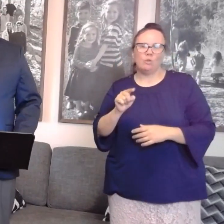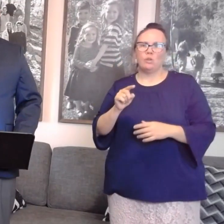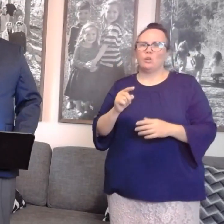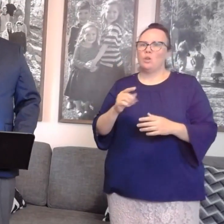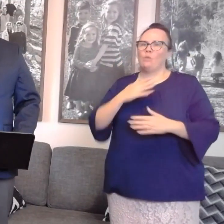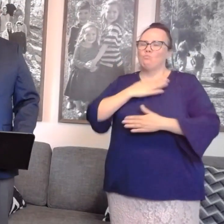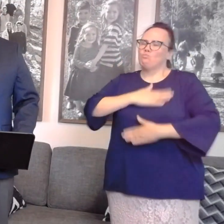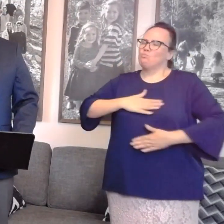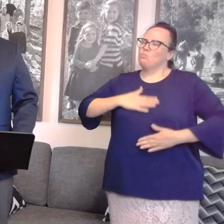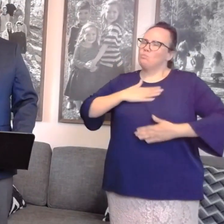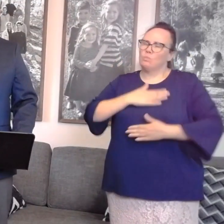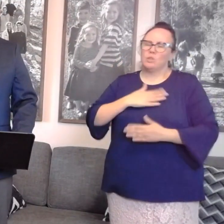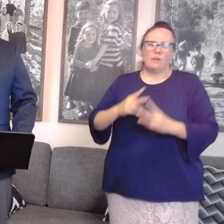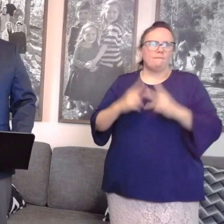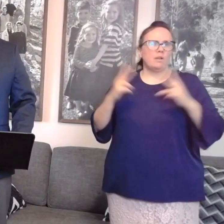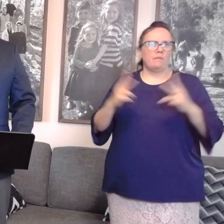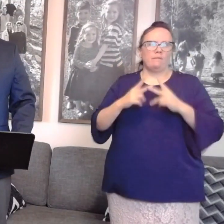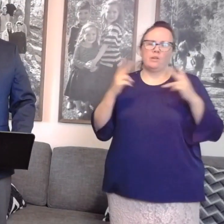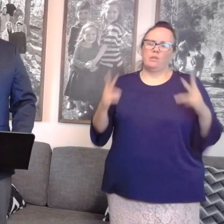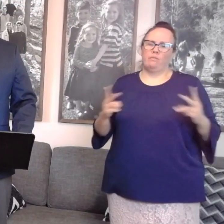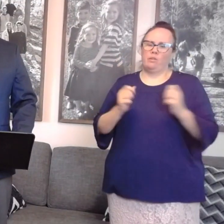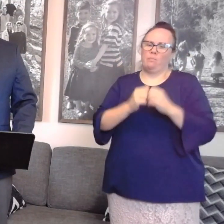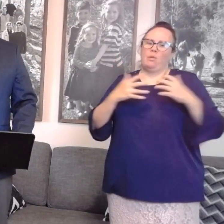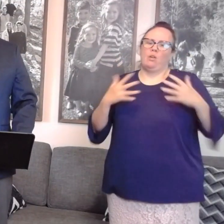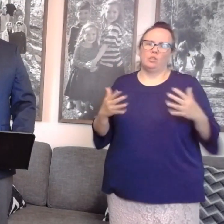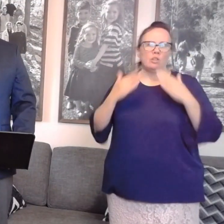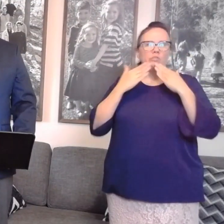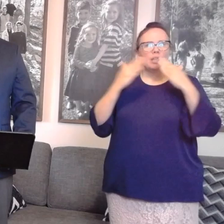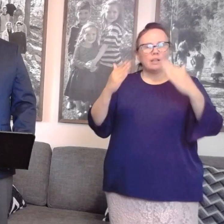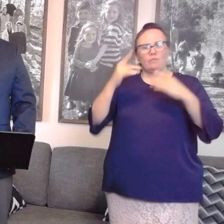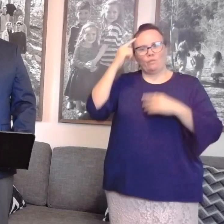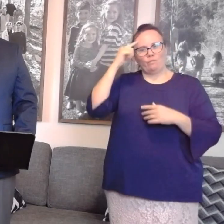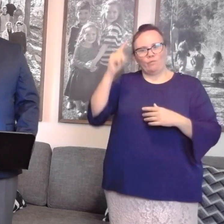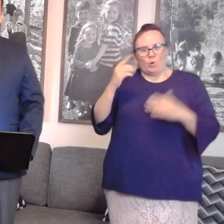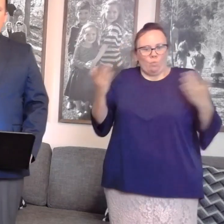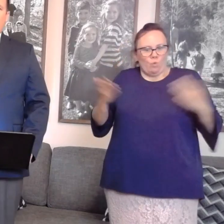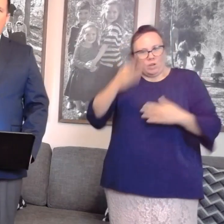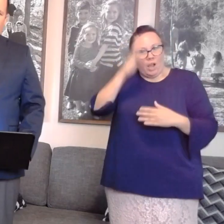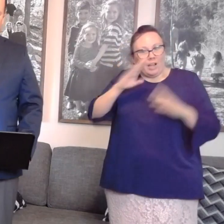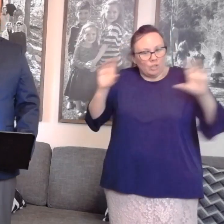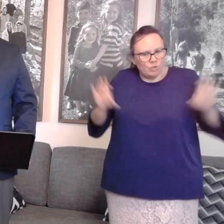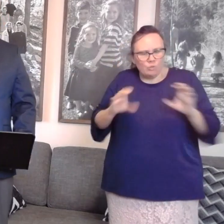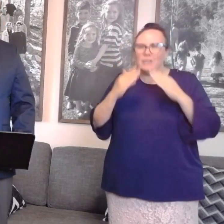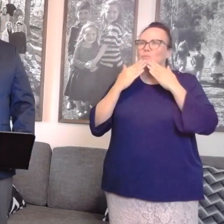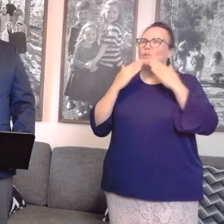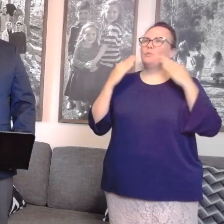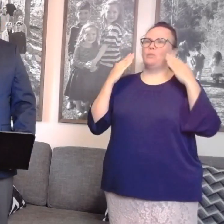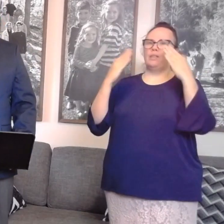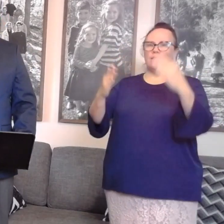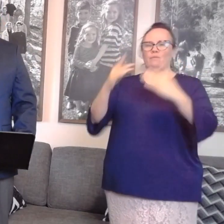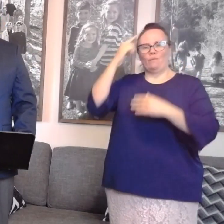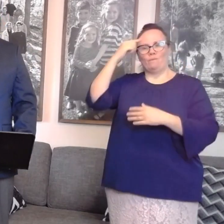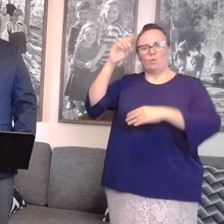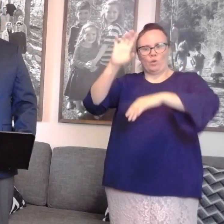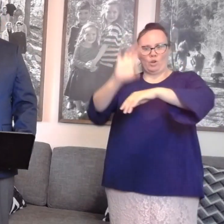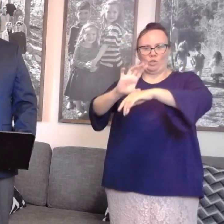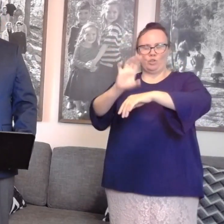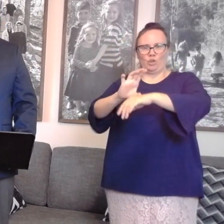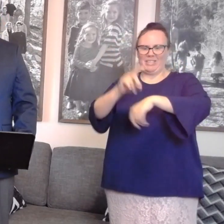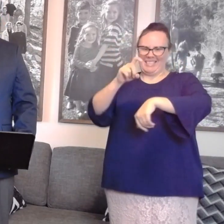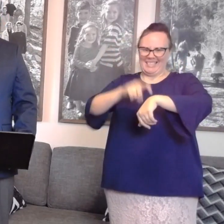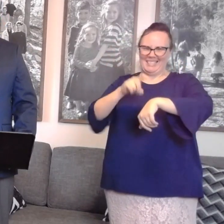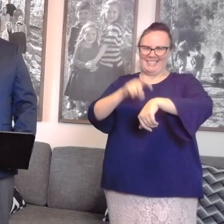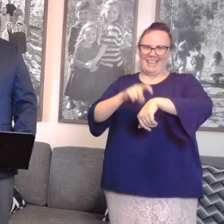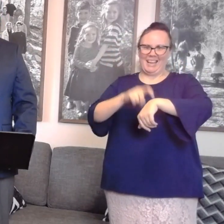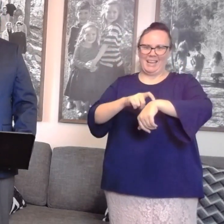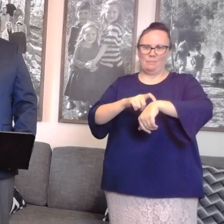you very, very, very much. And just thankful for what God is doing. And I'm so thankful for our church during this